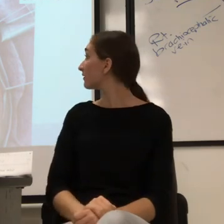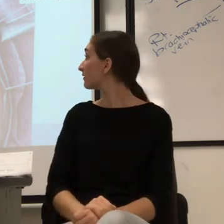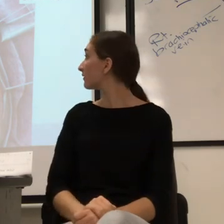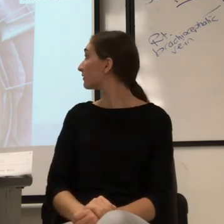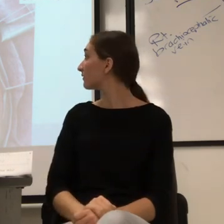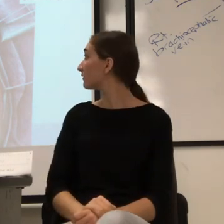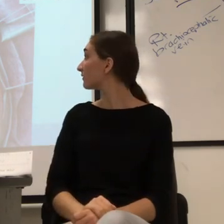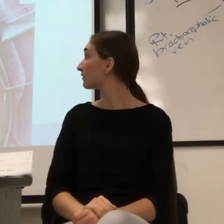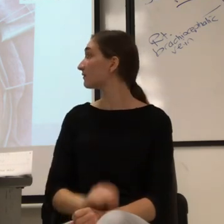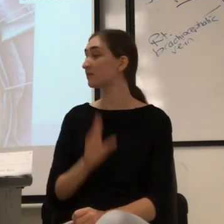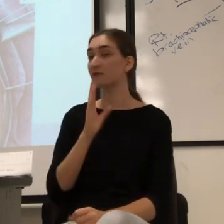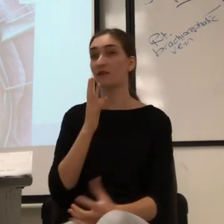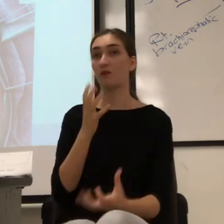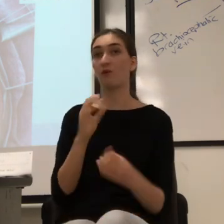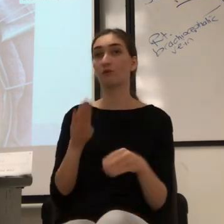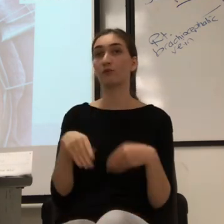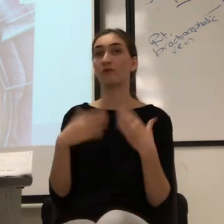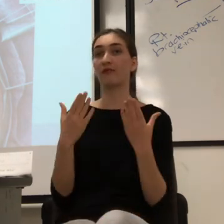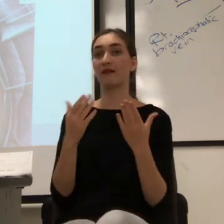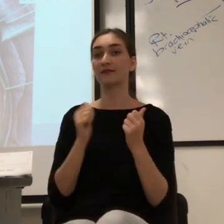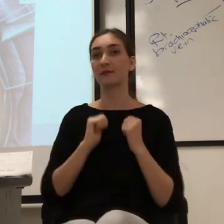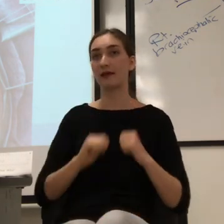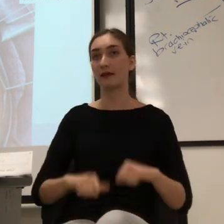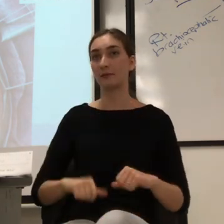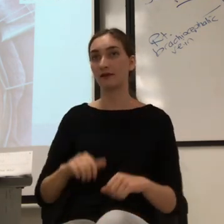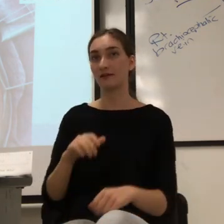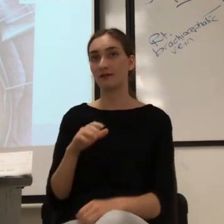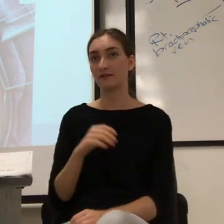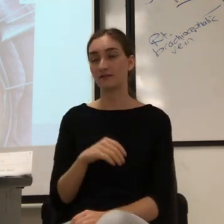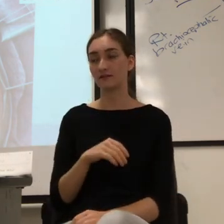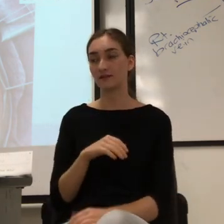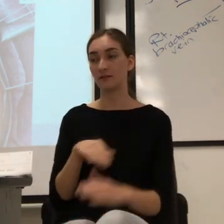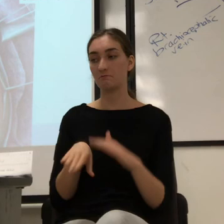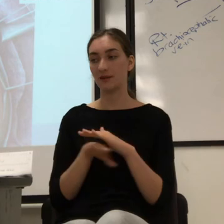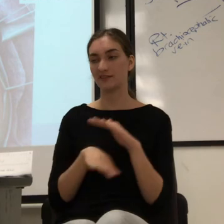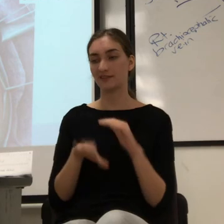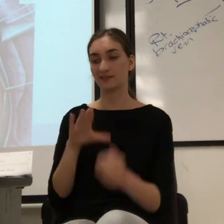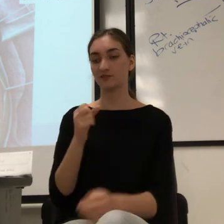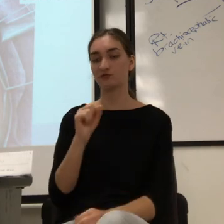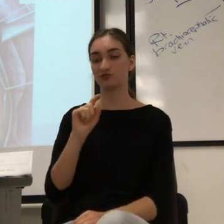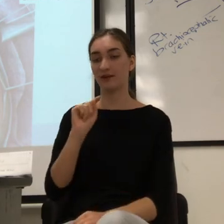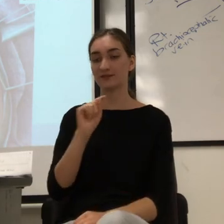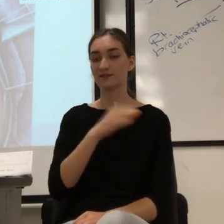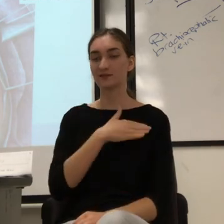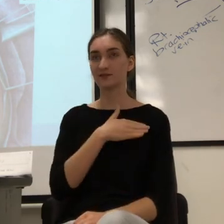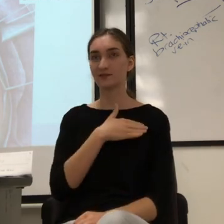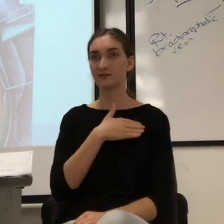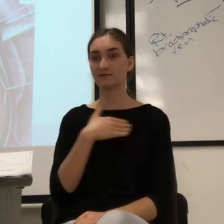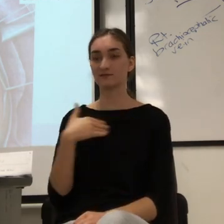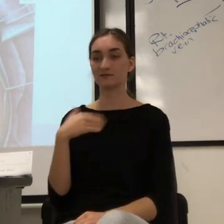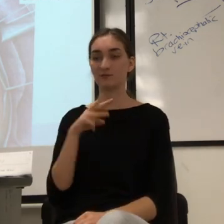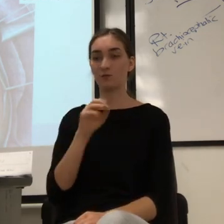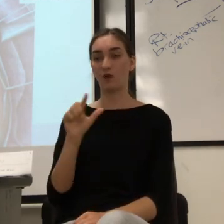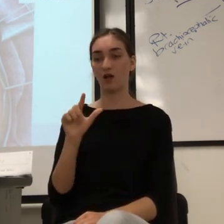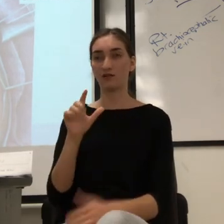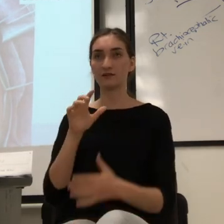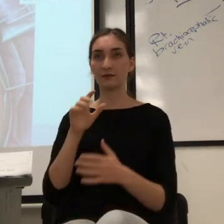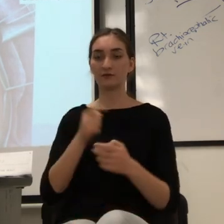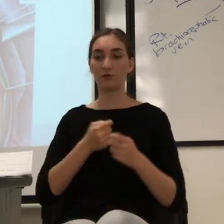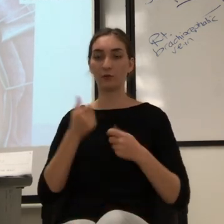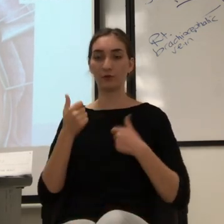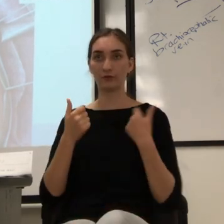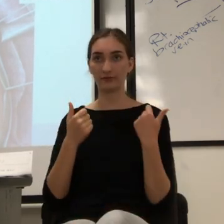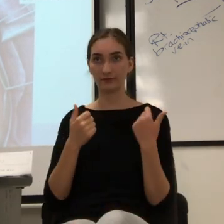I just want to kind of give you some anatomy here. So basically, this is the chest wall has been removed. Do you see how